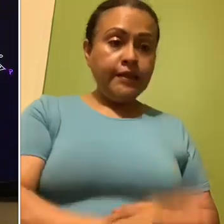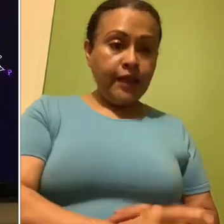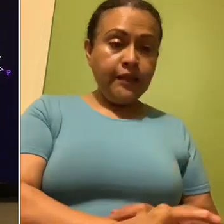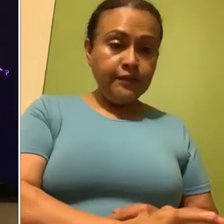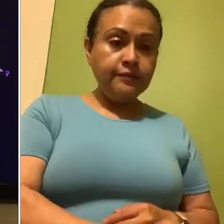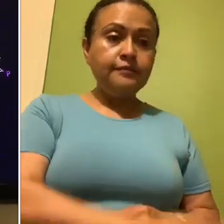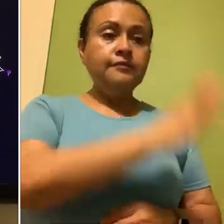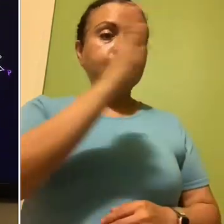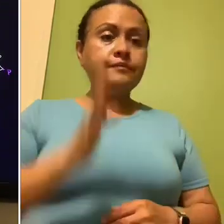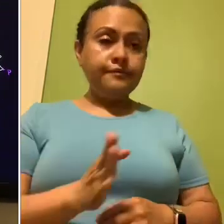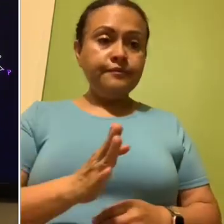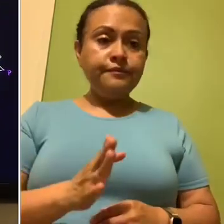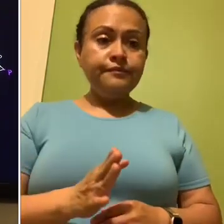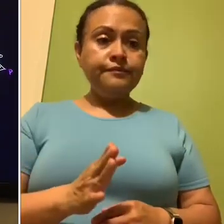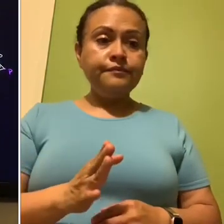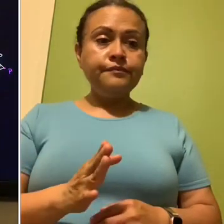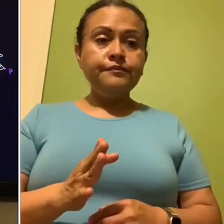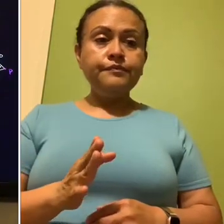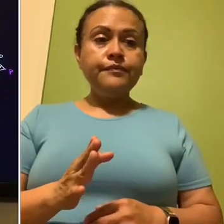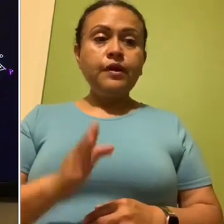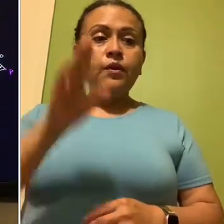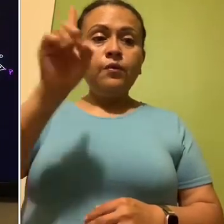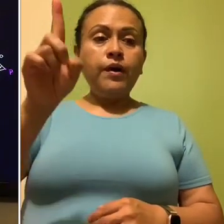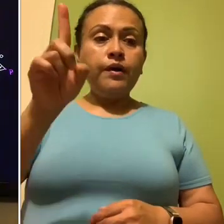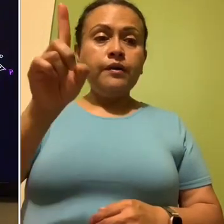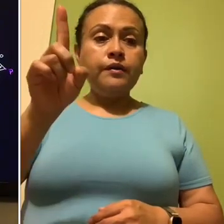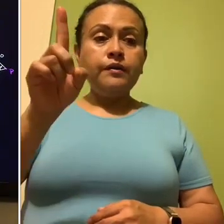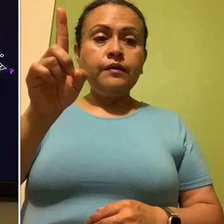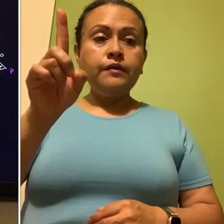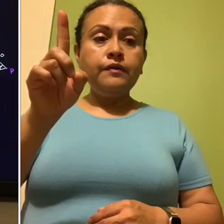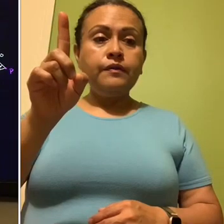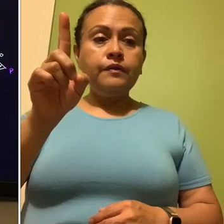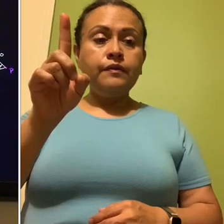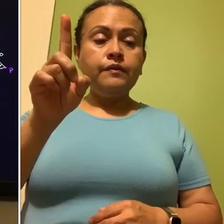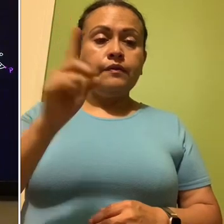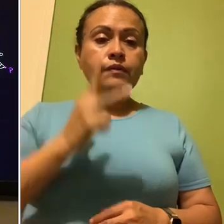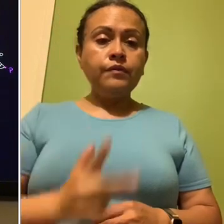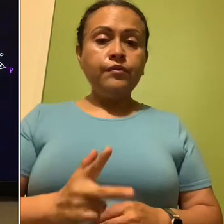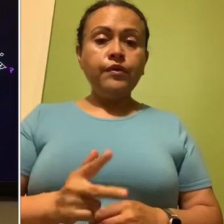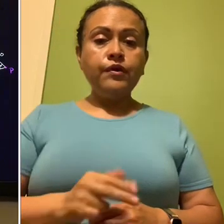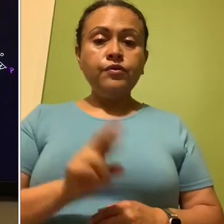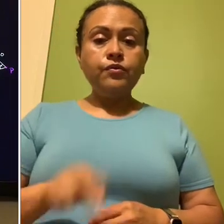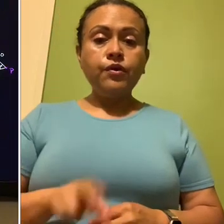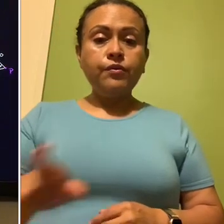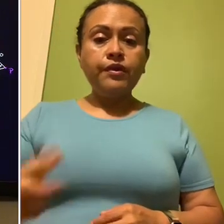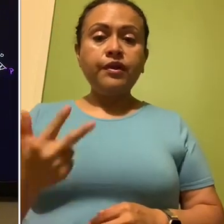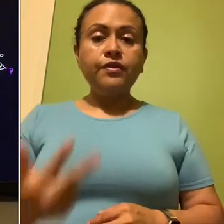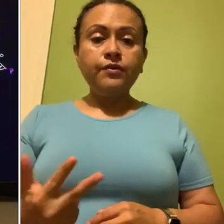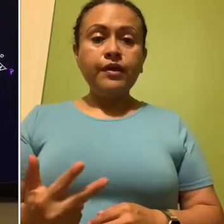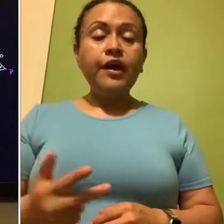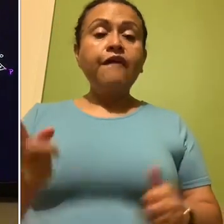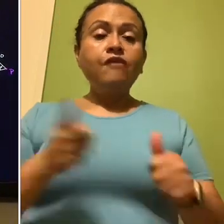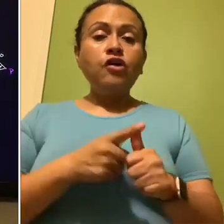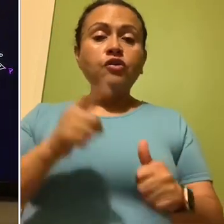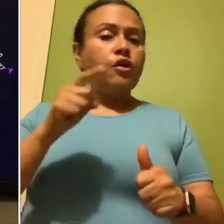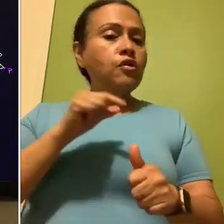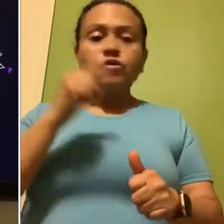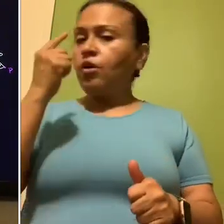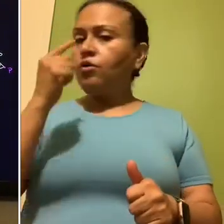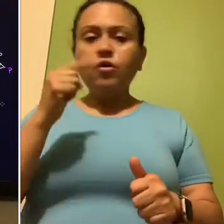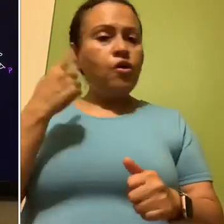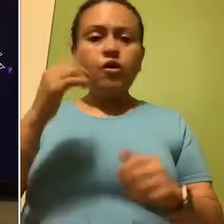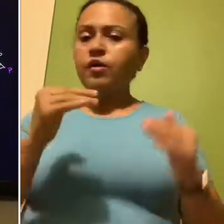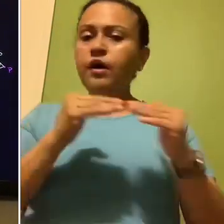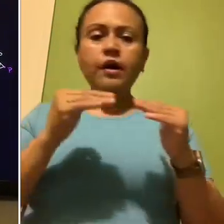square root of 3 over 9, which needs to be equal to 1 over 3 square roots of 3. And at first they don't